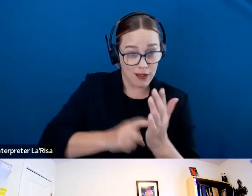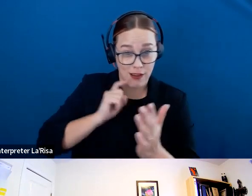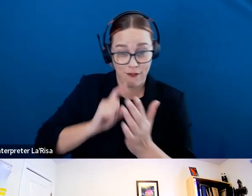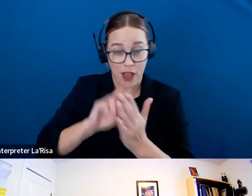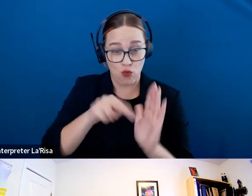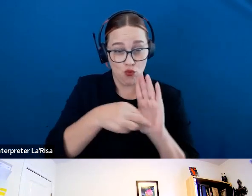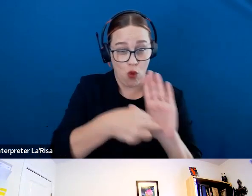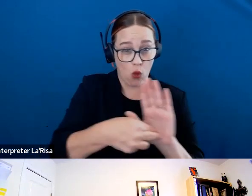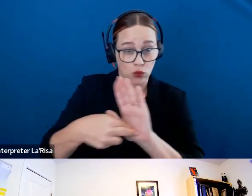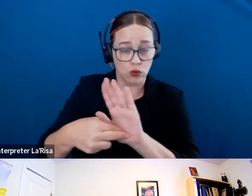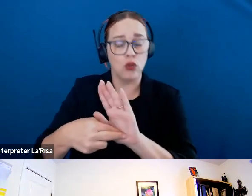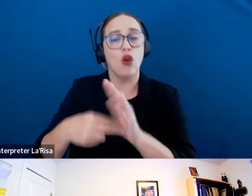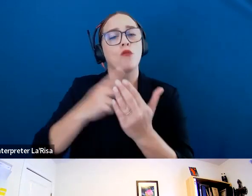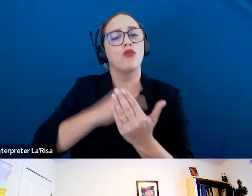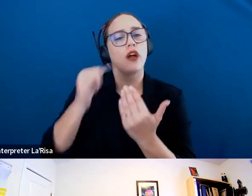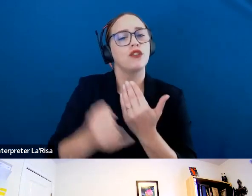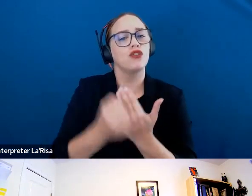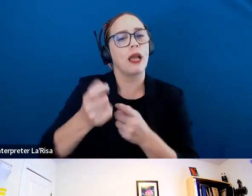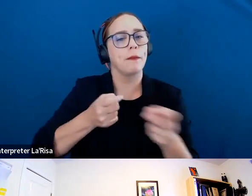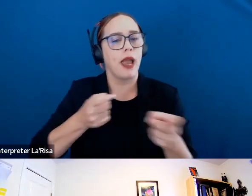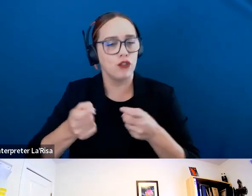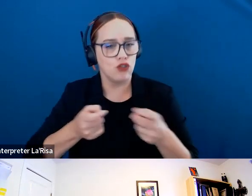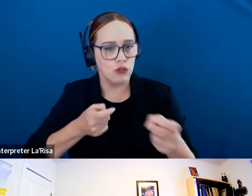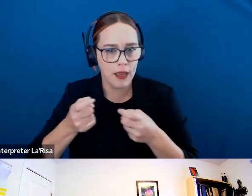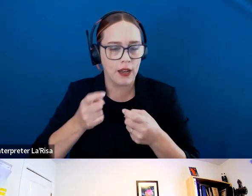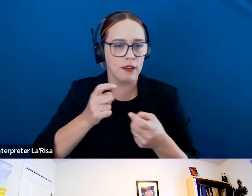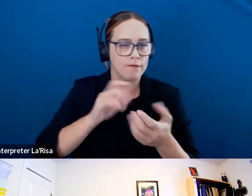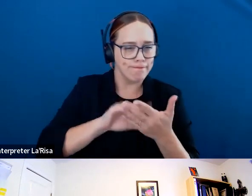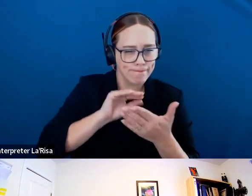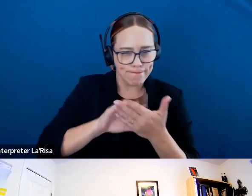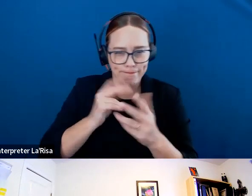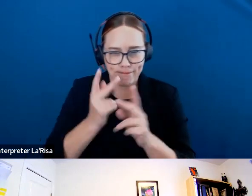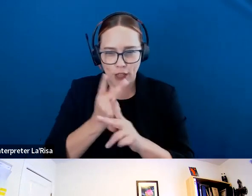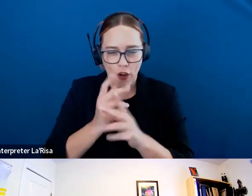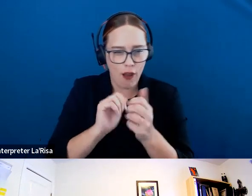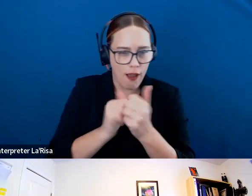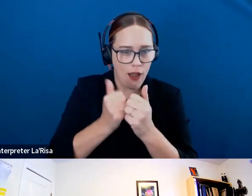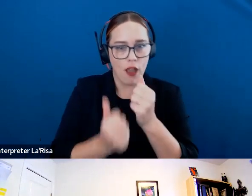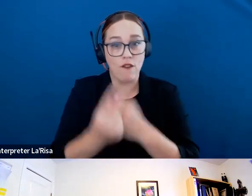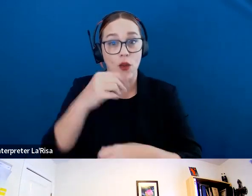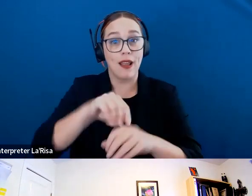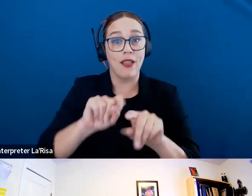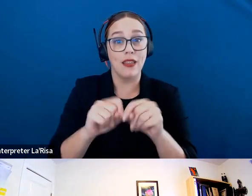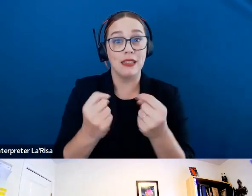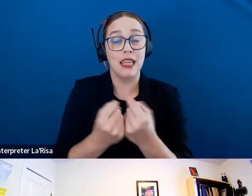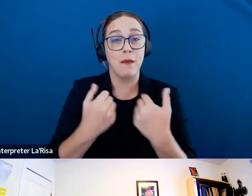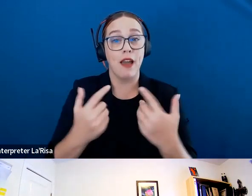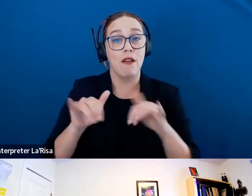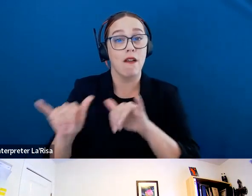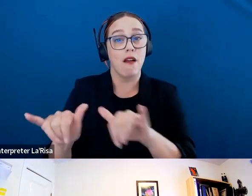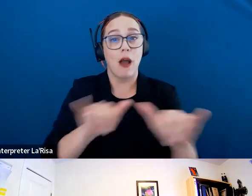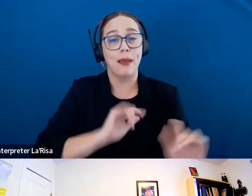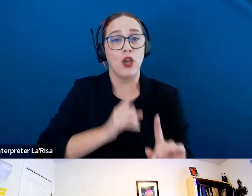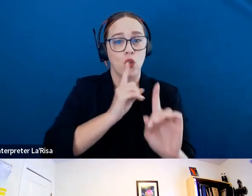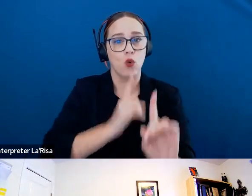that everyone in the team was working together to complete this common goal and to take some of these best practices to scale in supporting people with